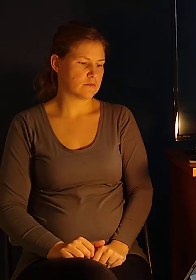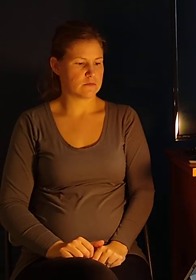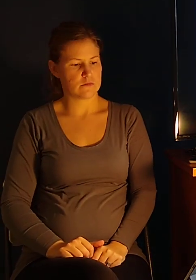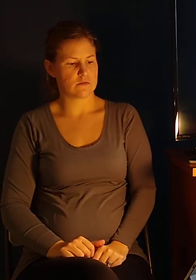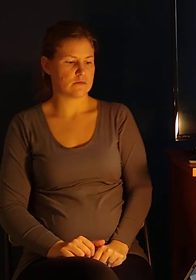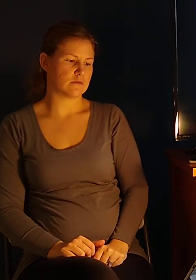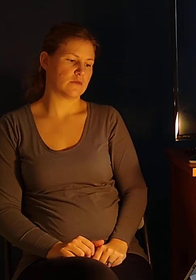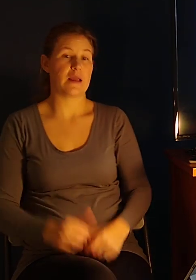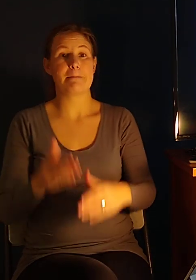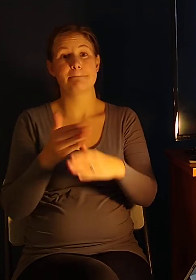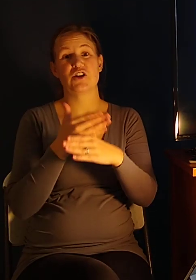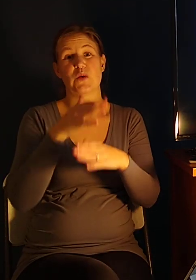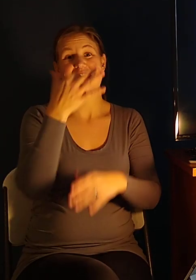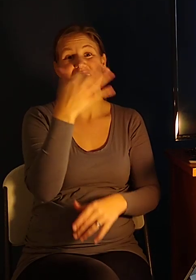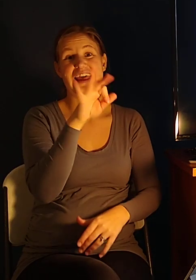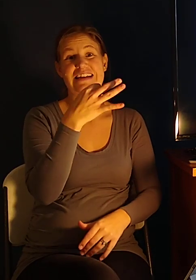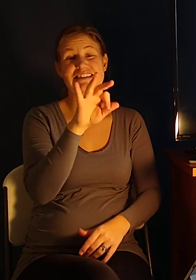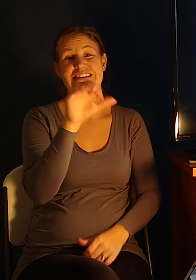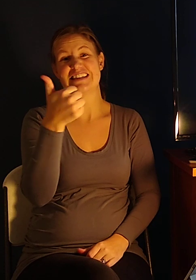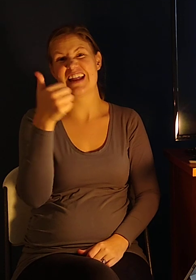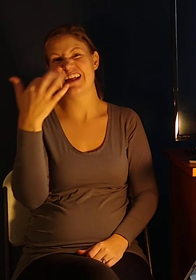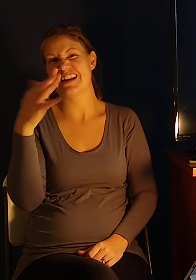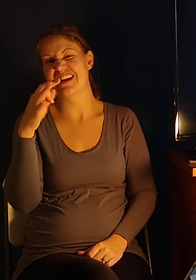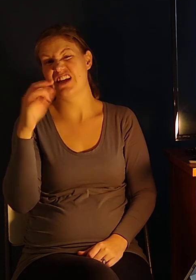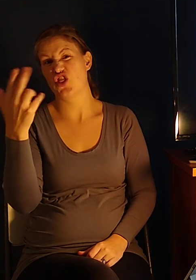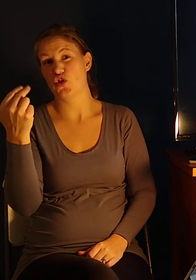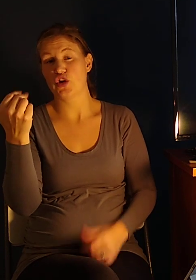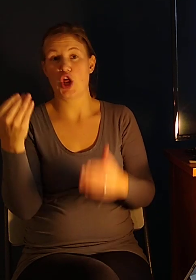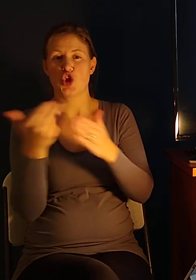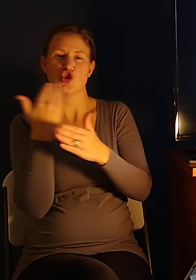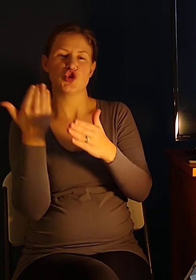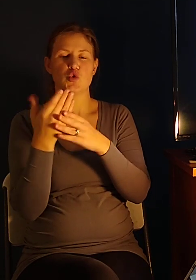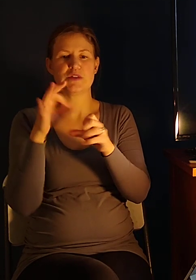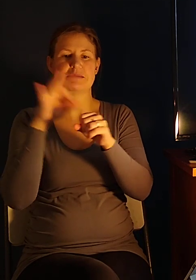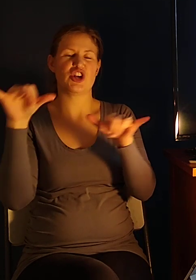Between 1910 and 1913, a new spirit of architecture